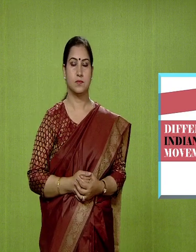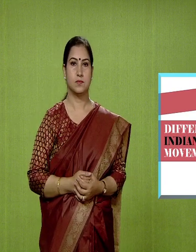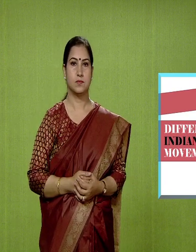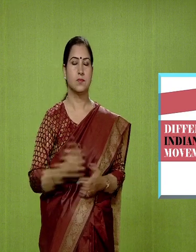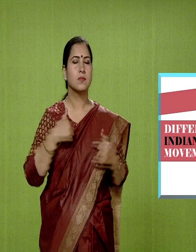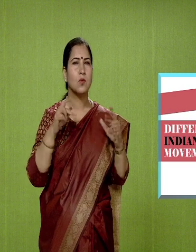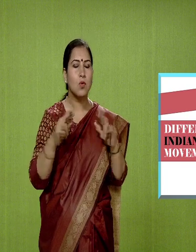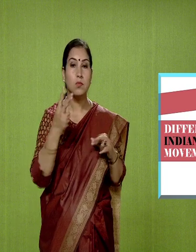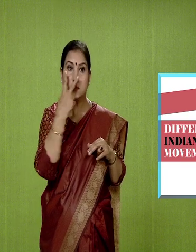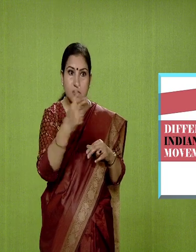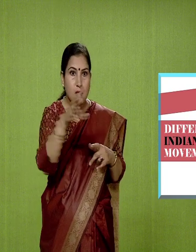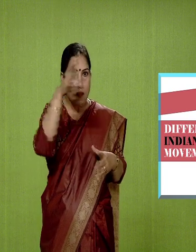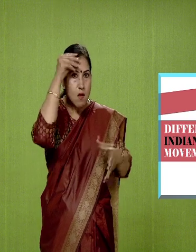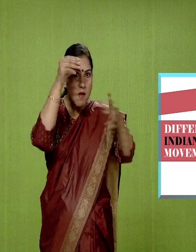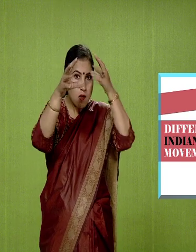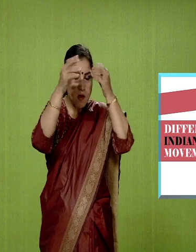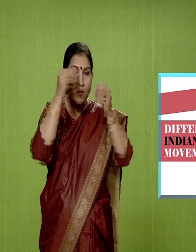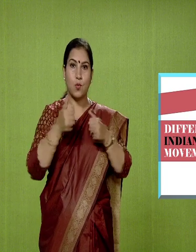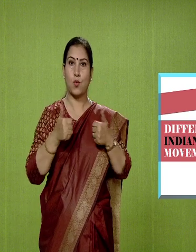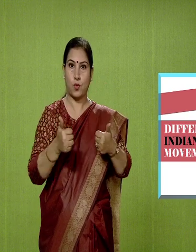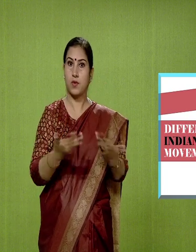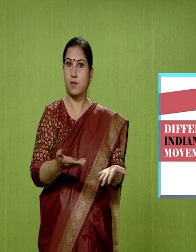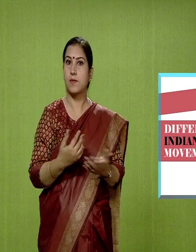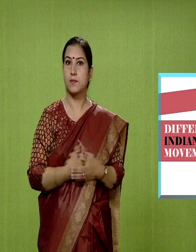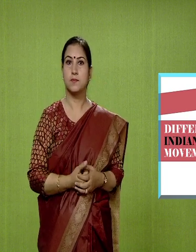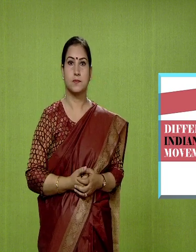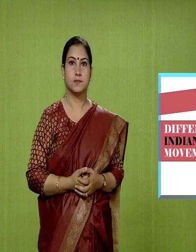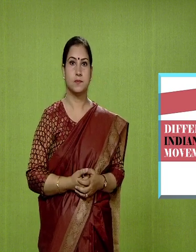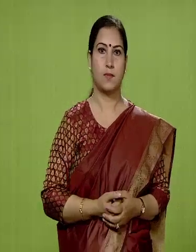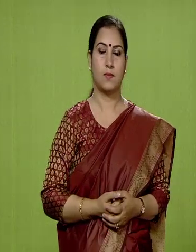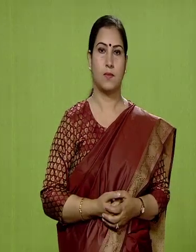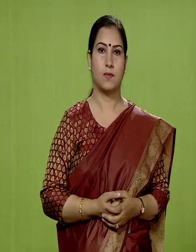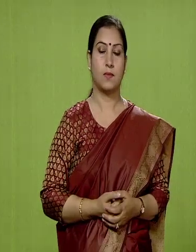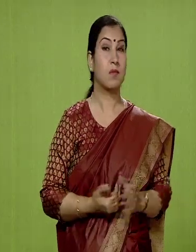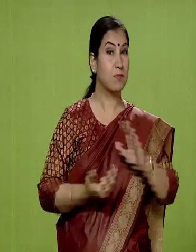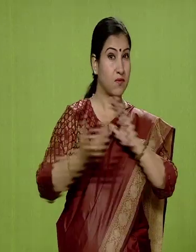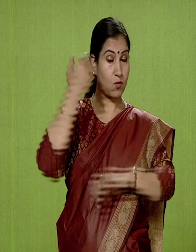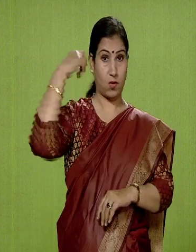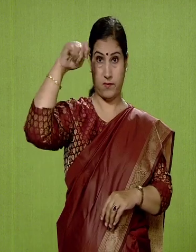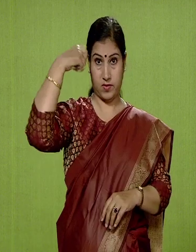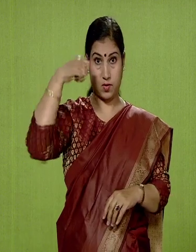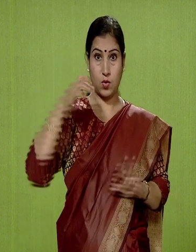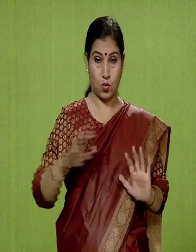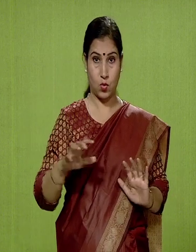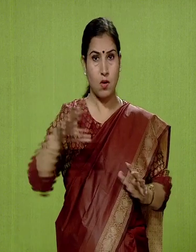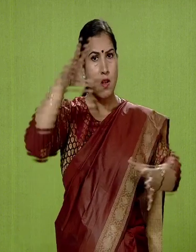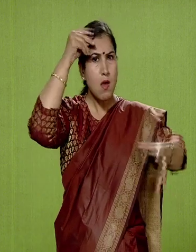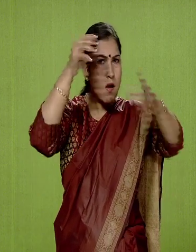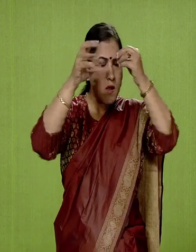I hope you will enjoy watching this video. In our previous video lesson,